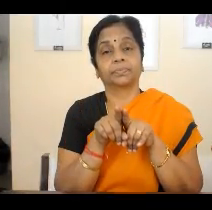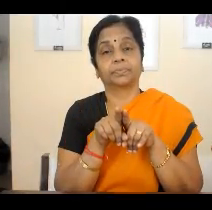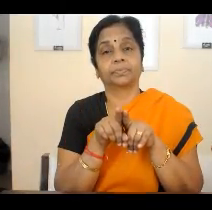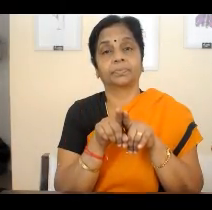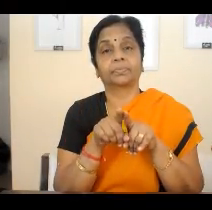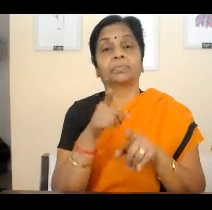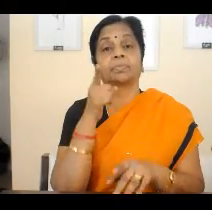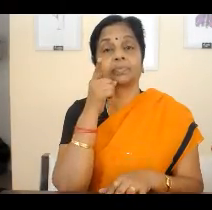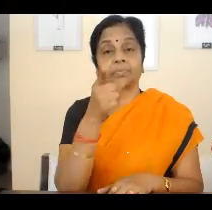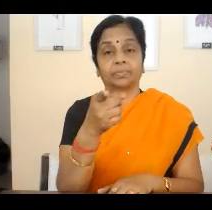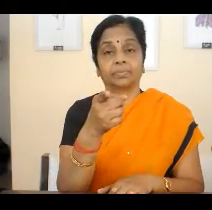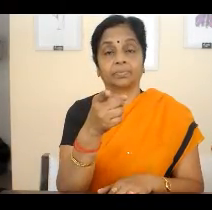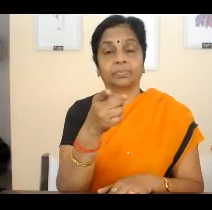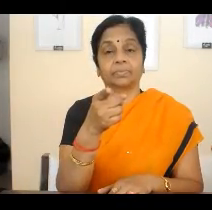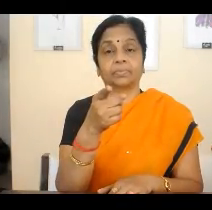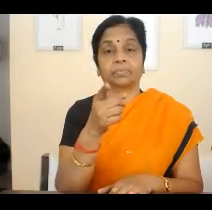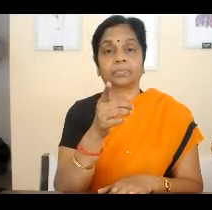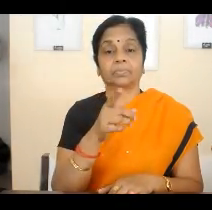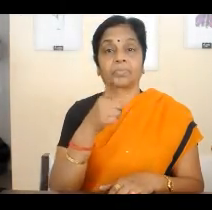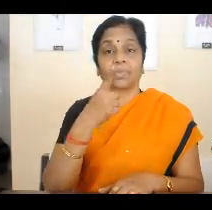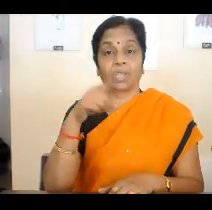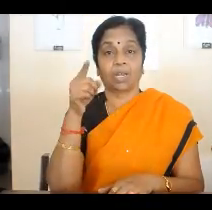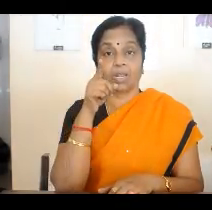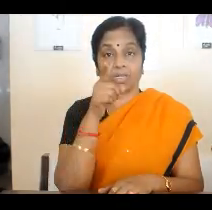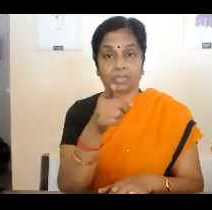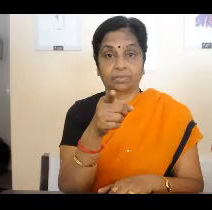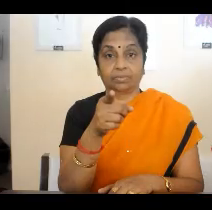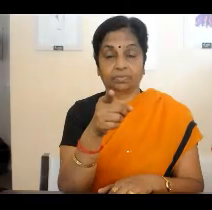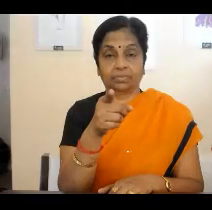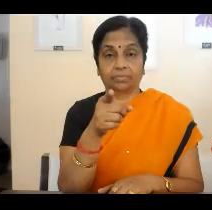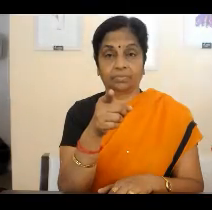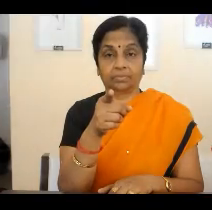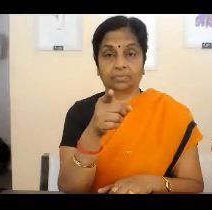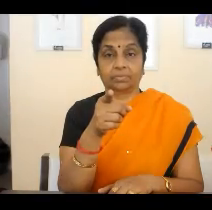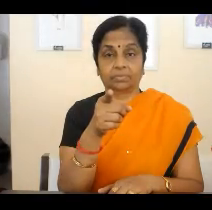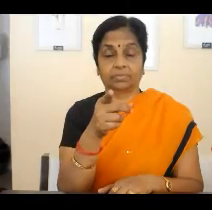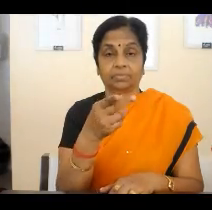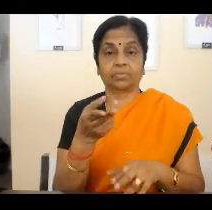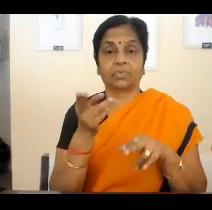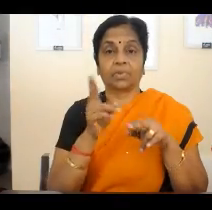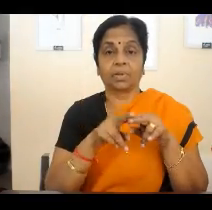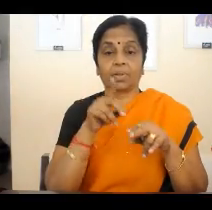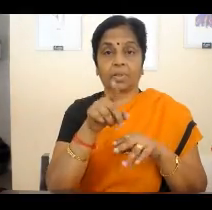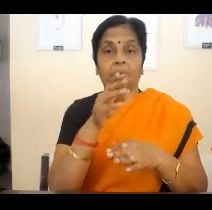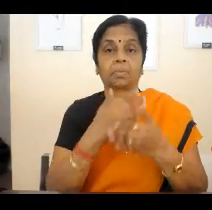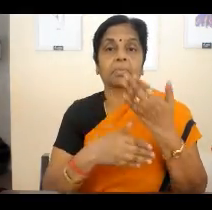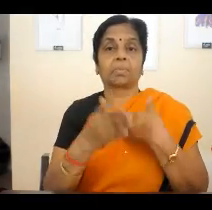that restricts the rights of persons with disabilities,